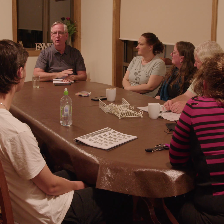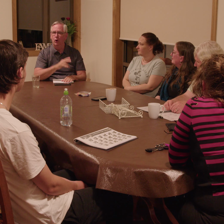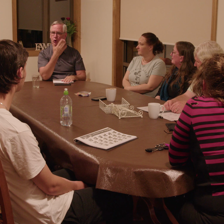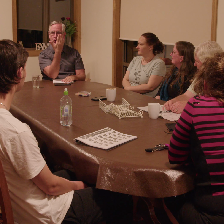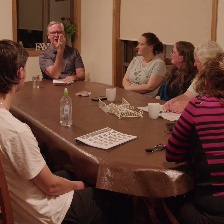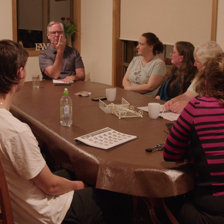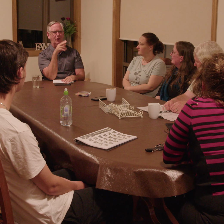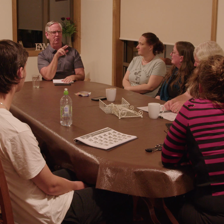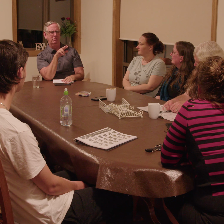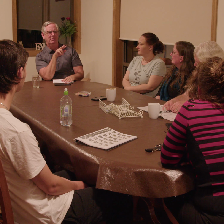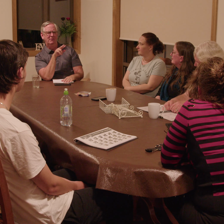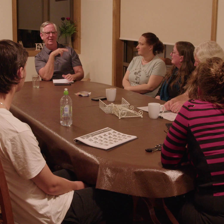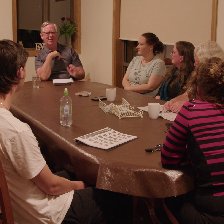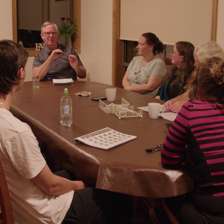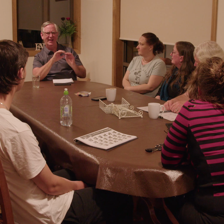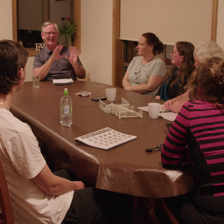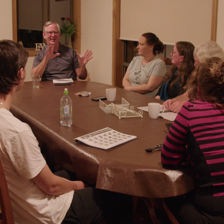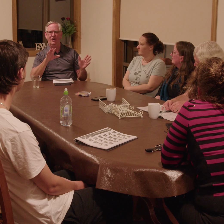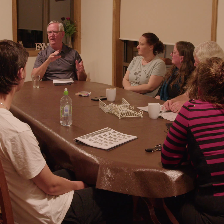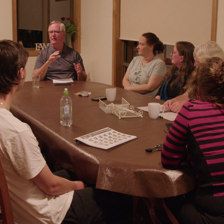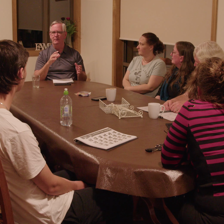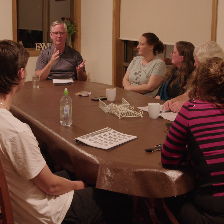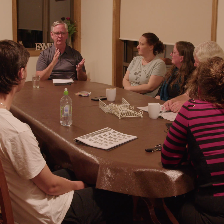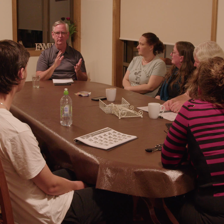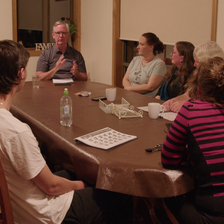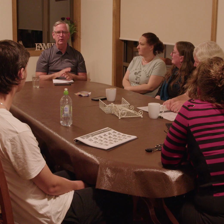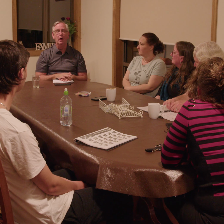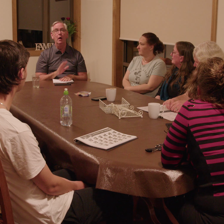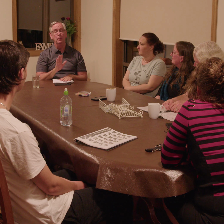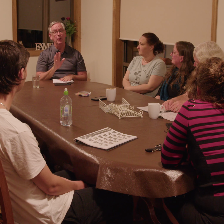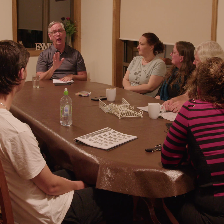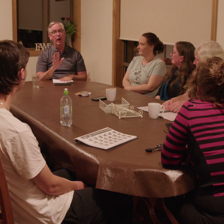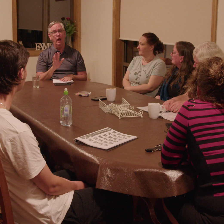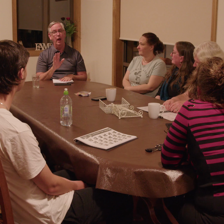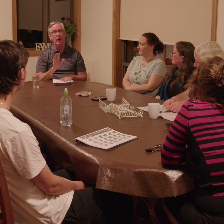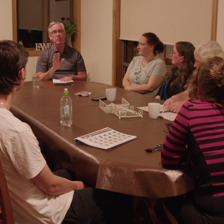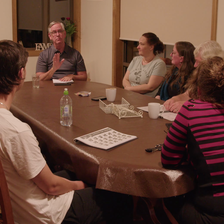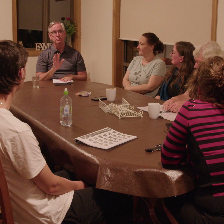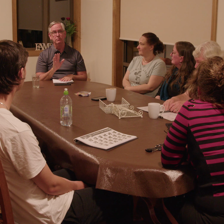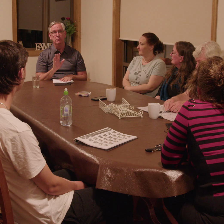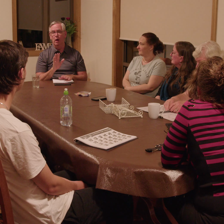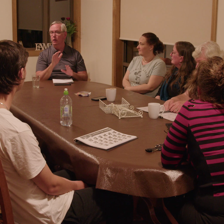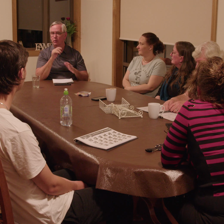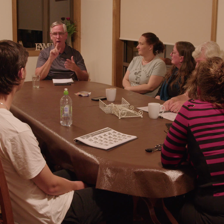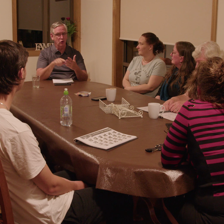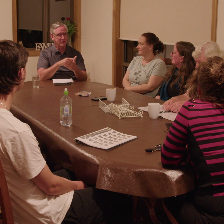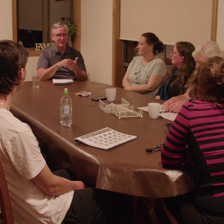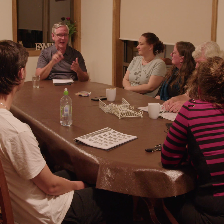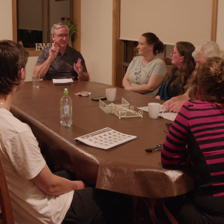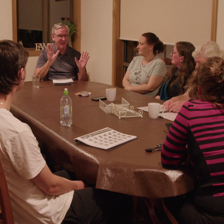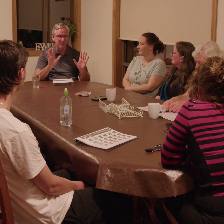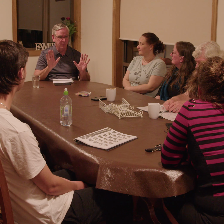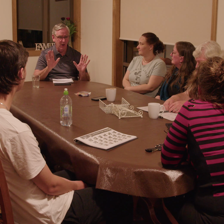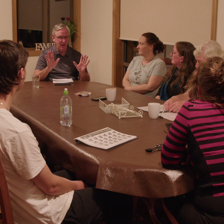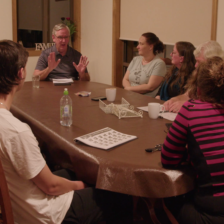or where it is. And look in the mirror. Take a look in the mirror. Is it clear looking at myself?